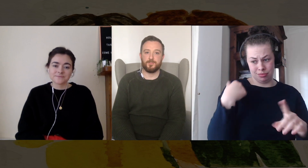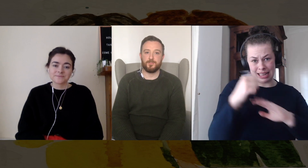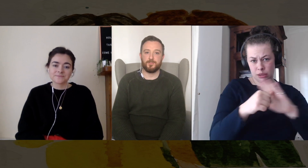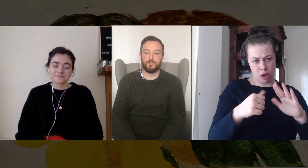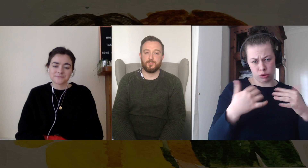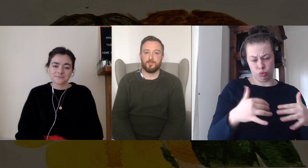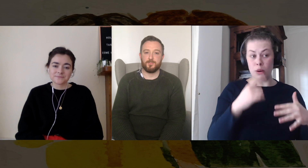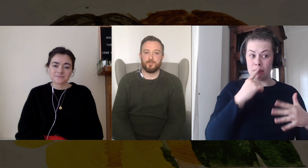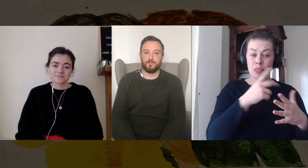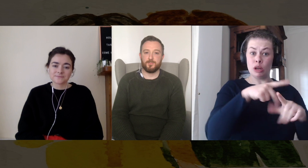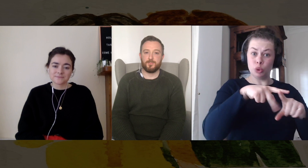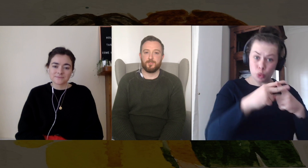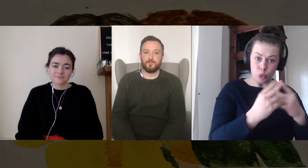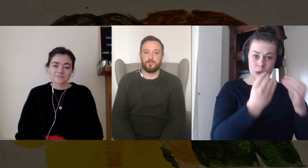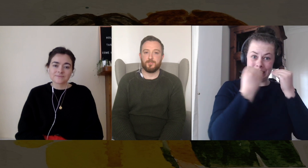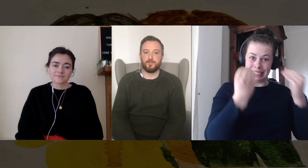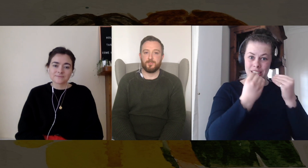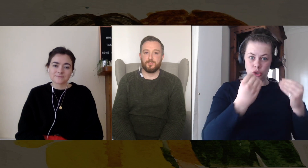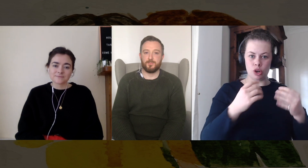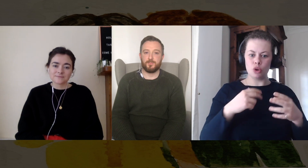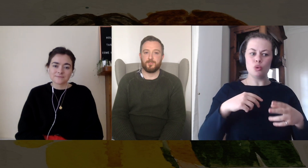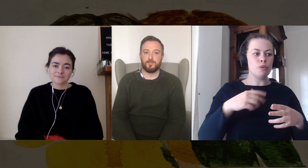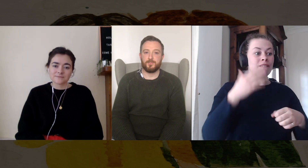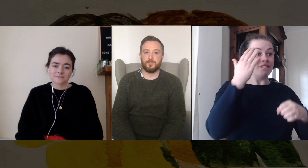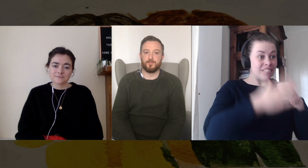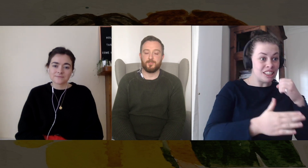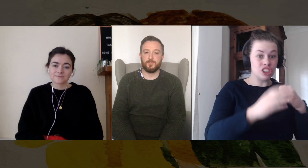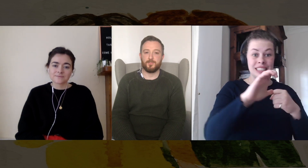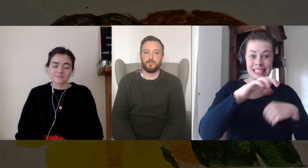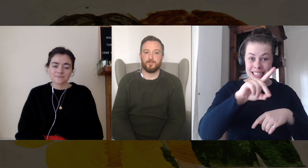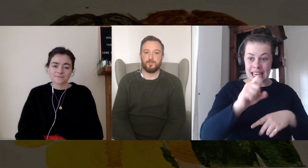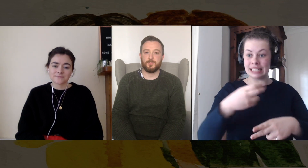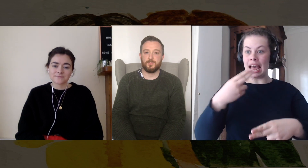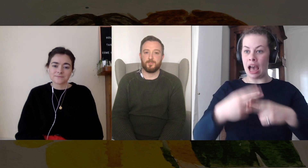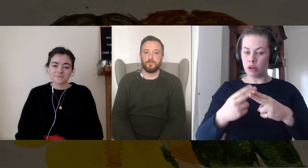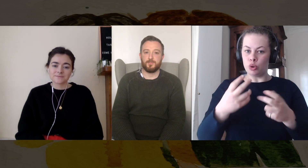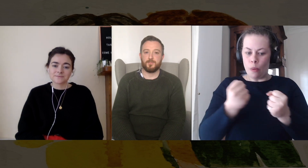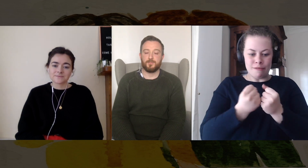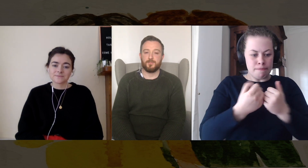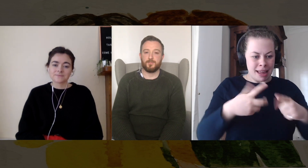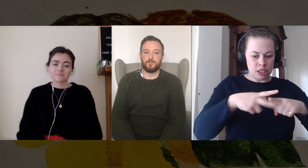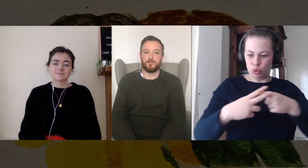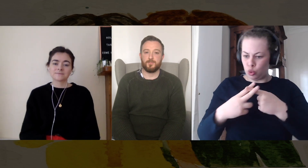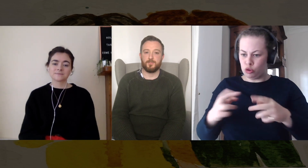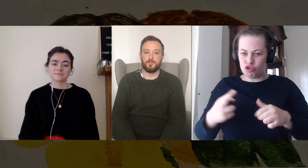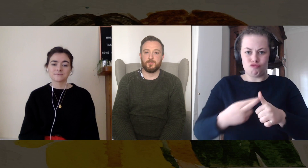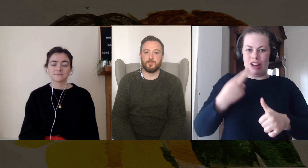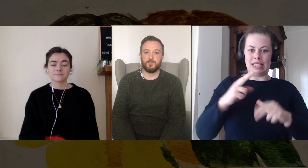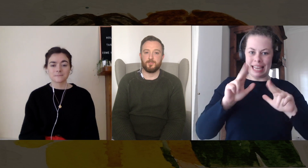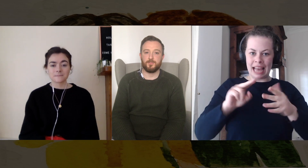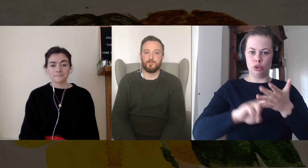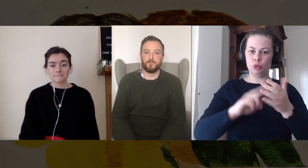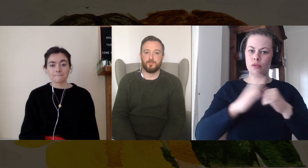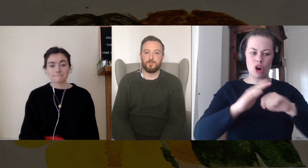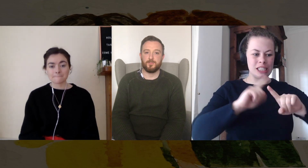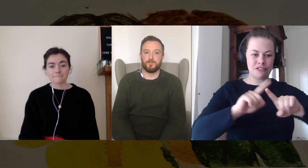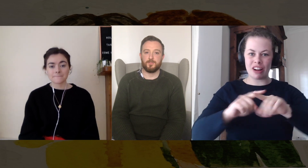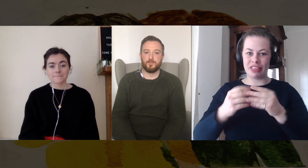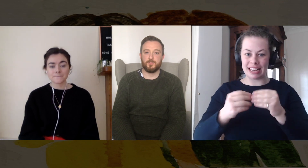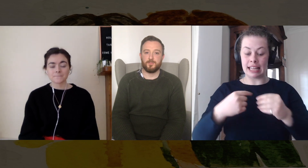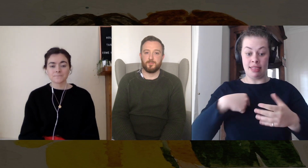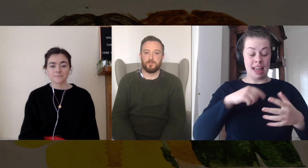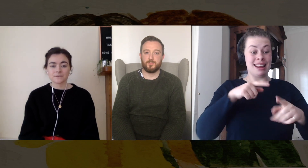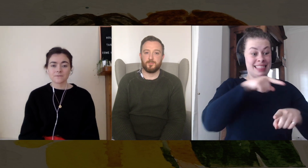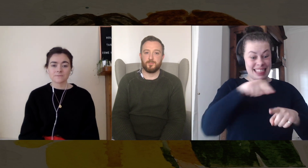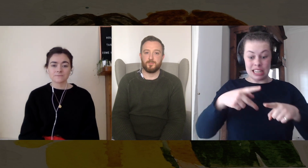do. But the one thing I will say about the Centre for Deaf Studies, which I'm very biased and like same as you, I value it so much. But the tools it